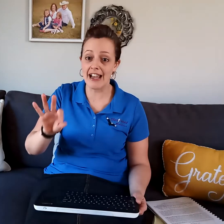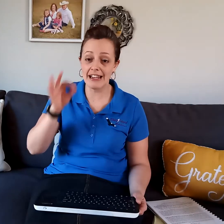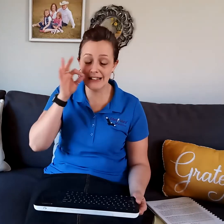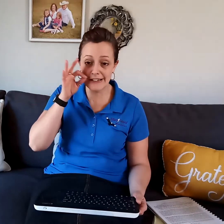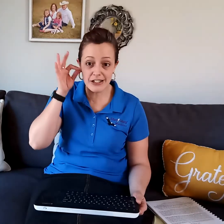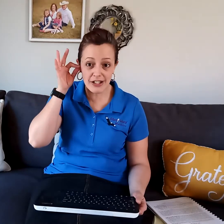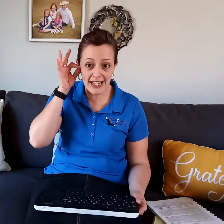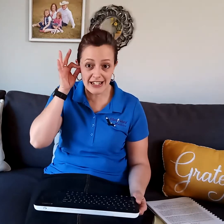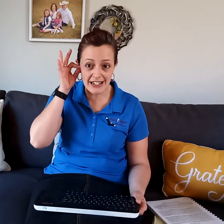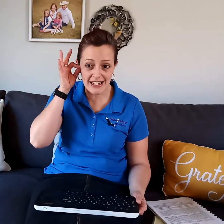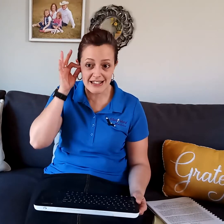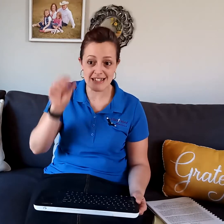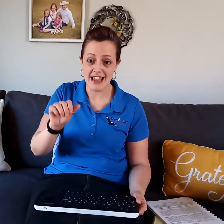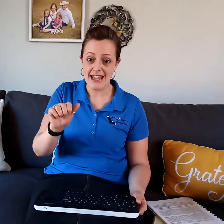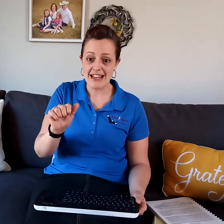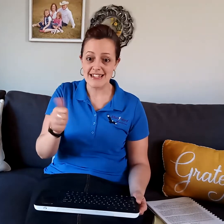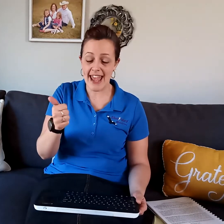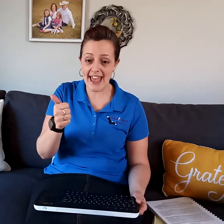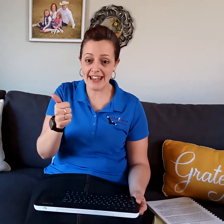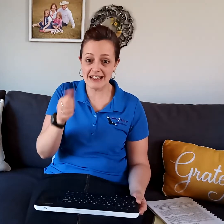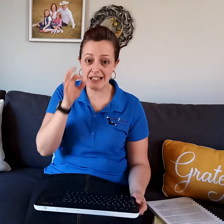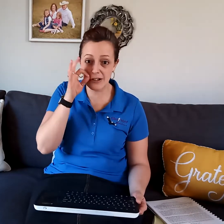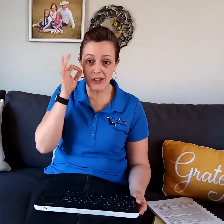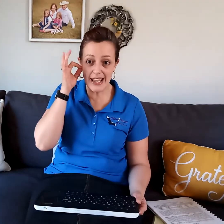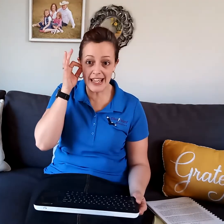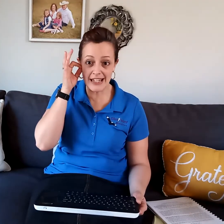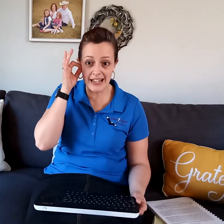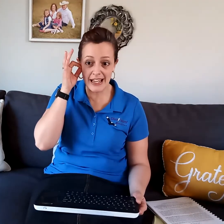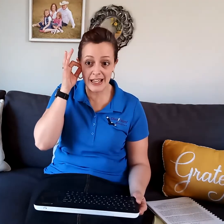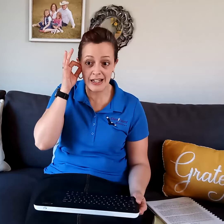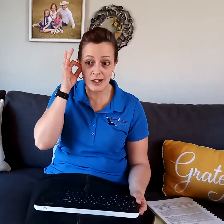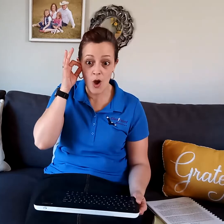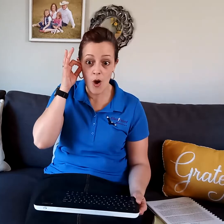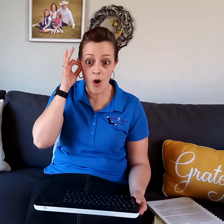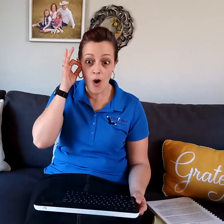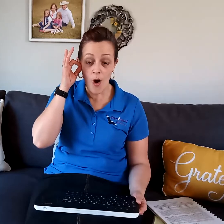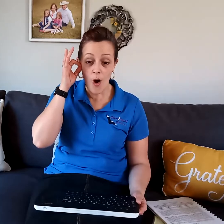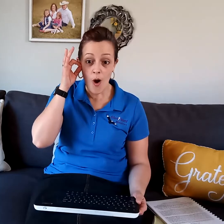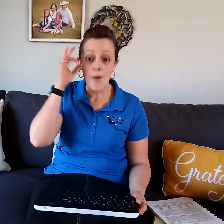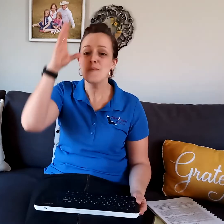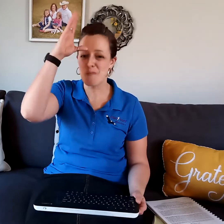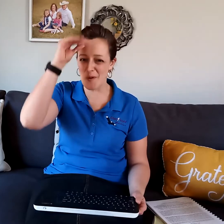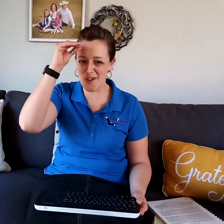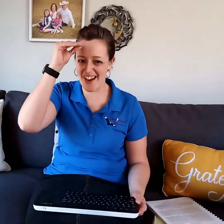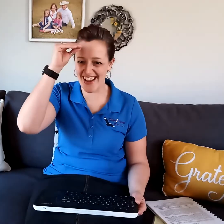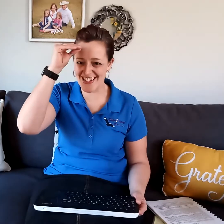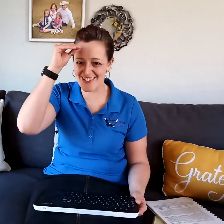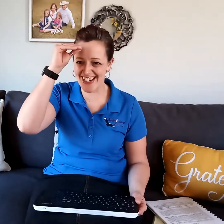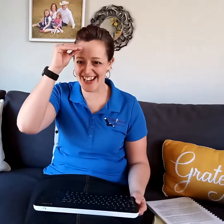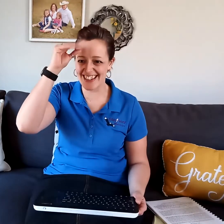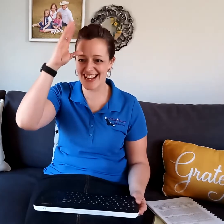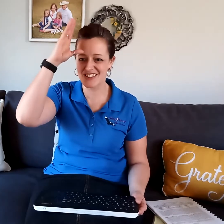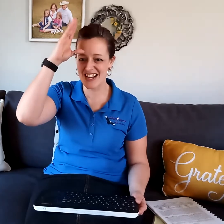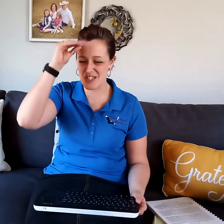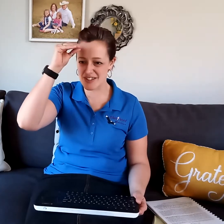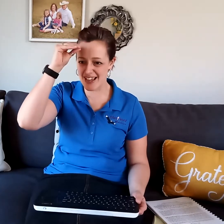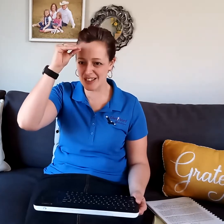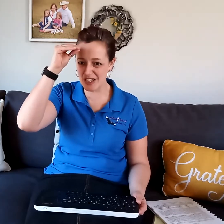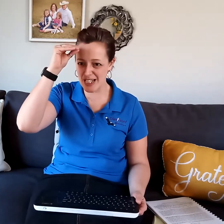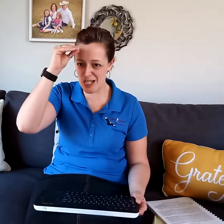9 little Indians, 10 little Indian Boys, right, that's right. So 10 little Indian